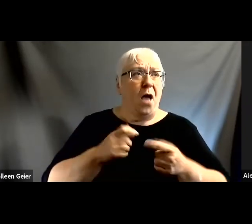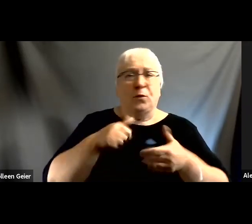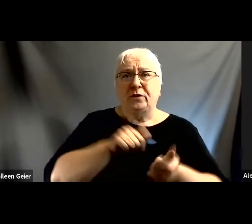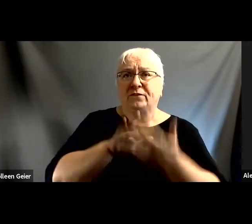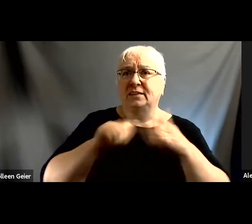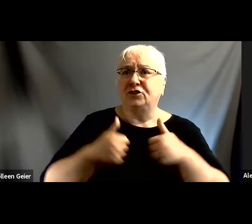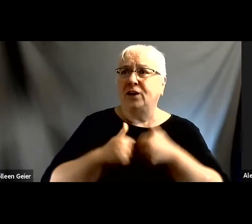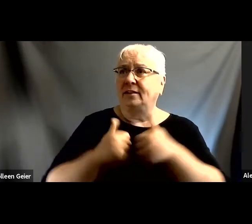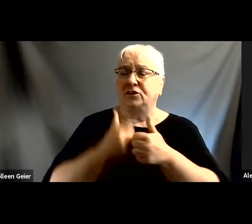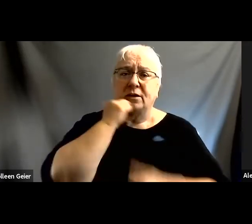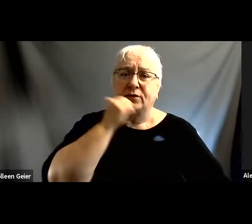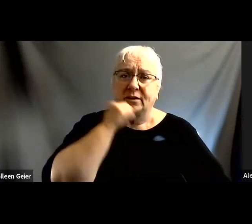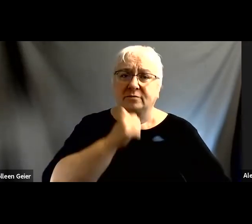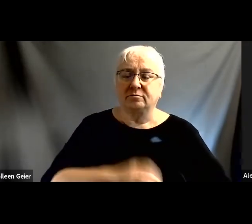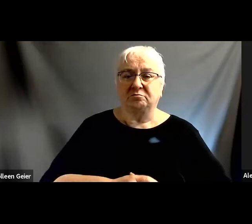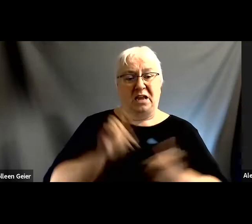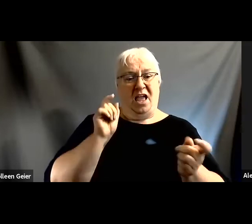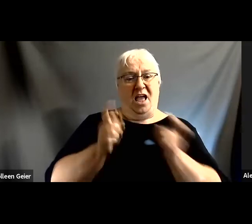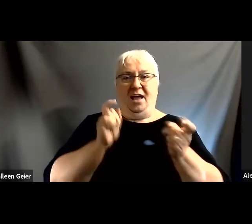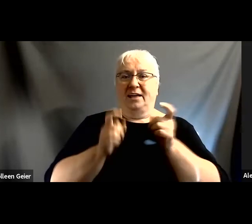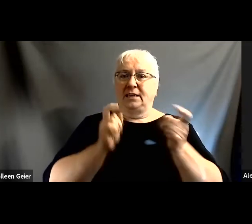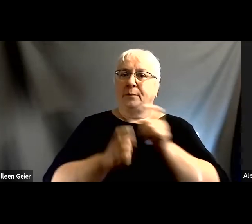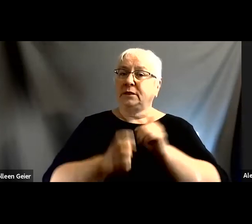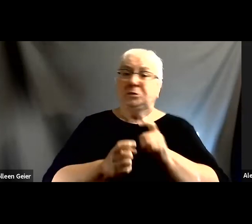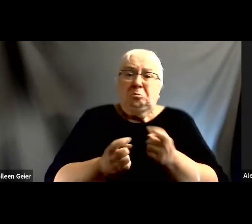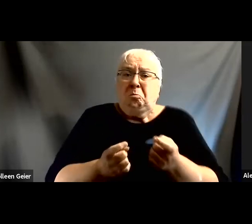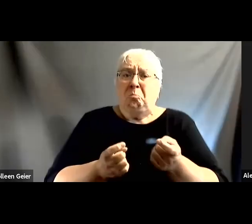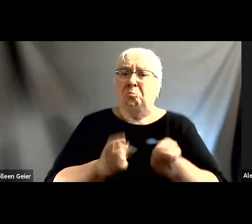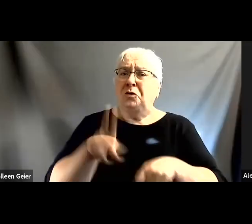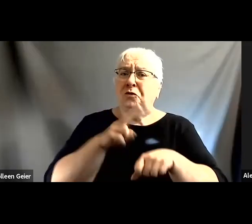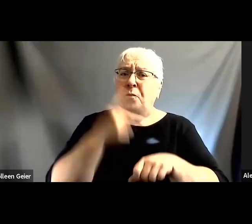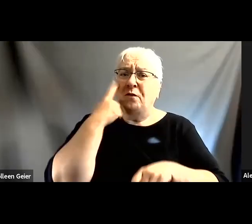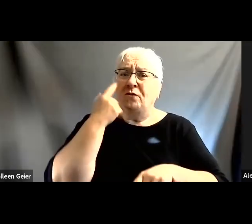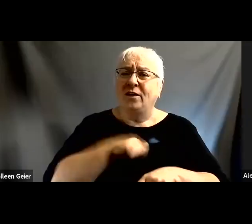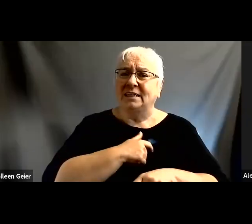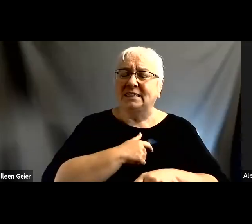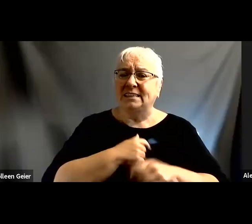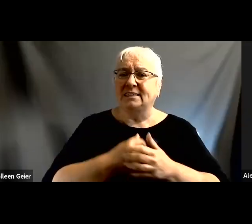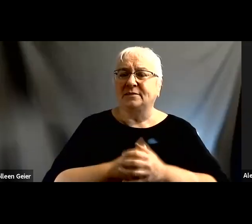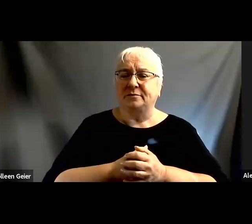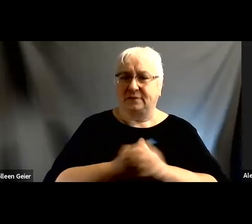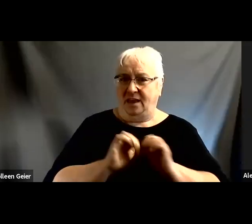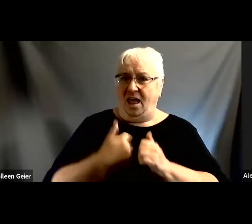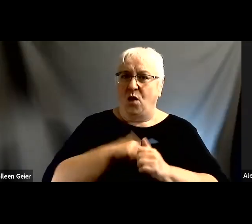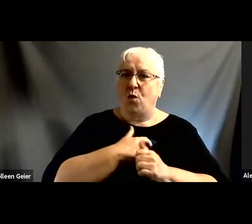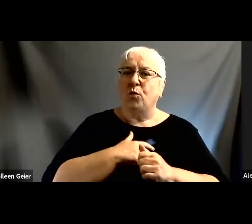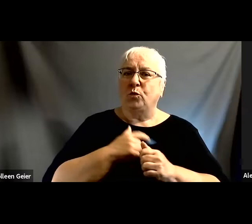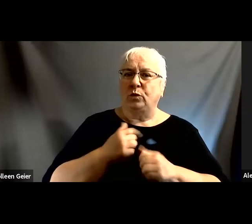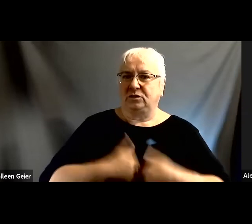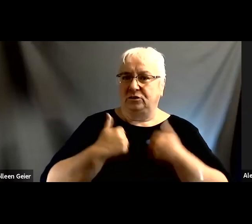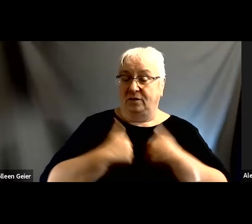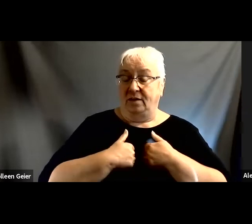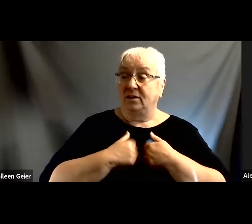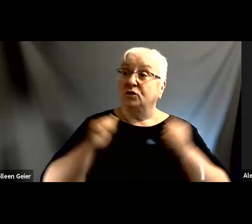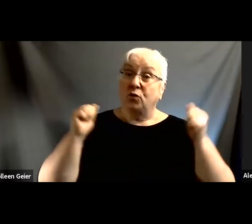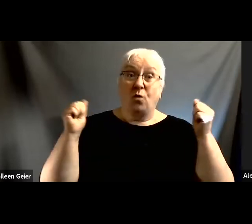know that adapting and adjusting is just something that we do to survive. And I encourage everyone to adapt that mindset